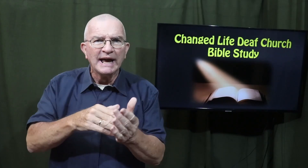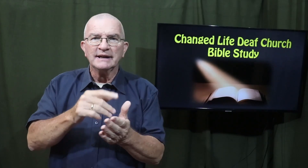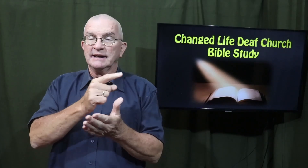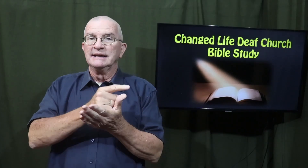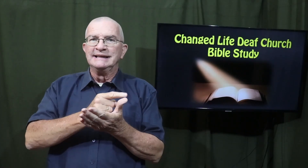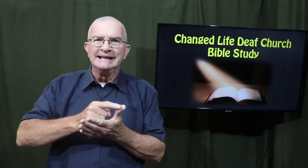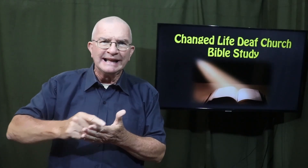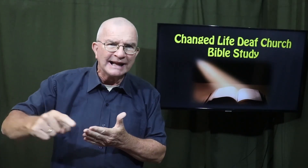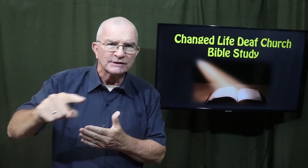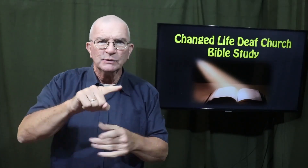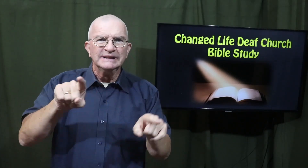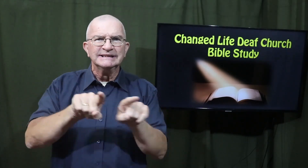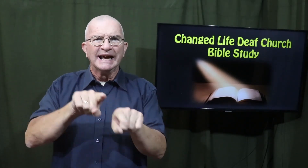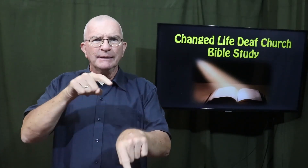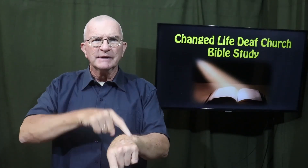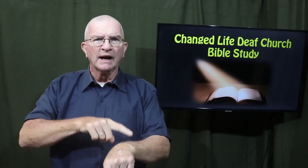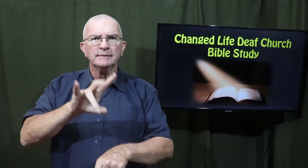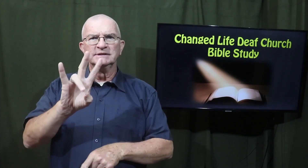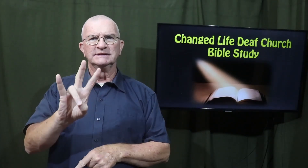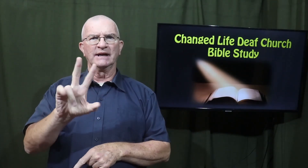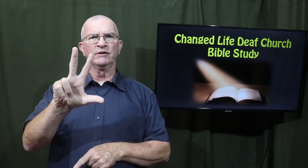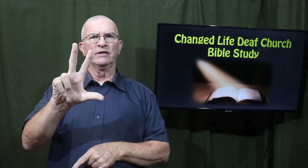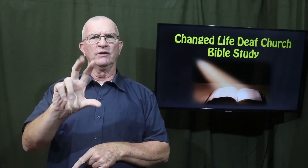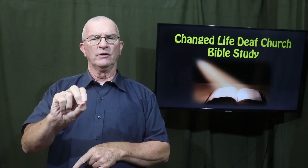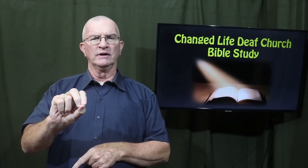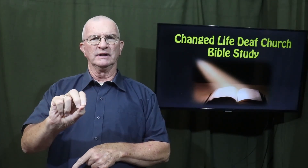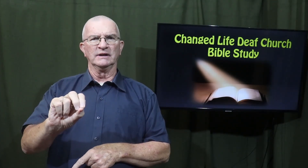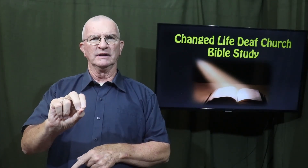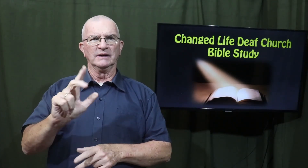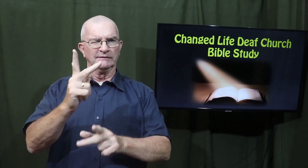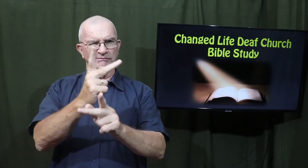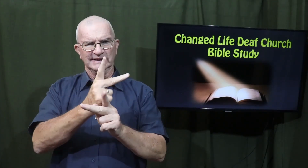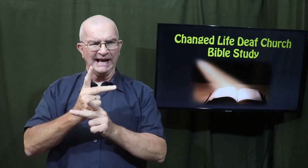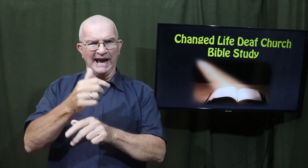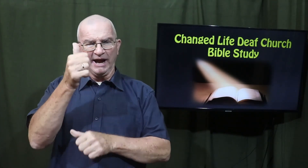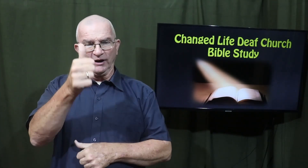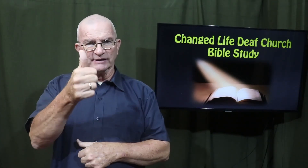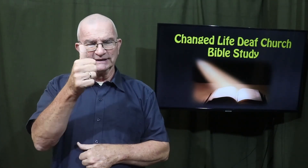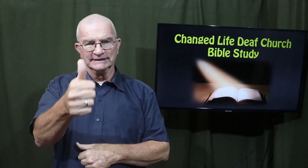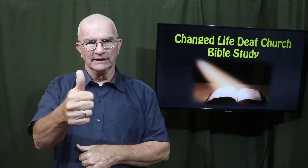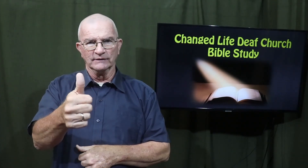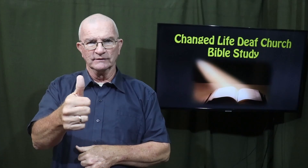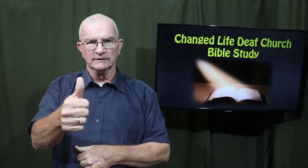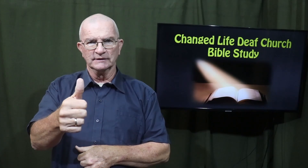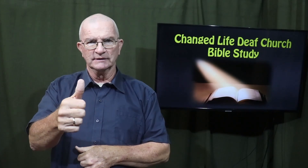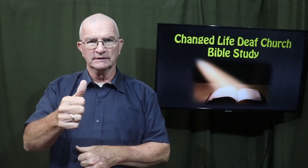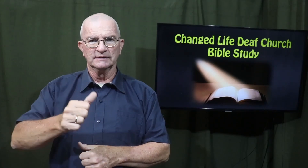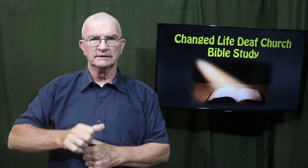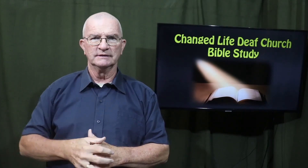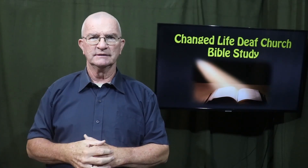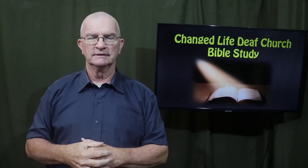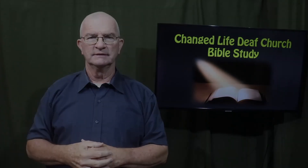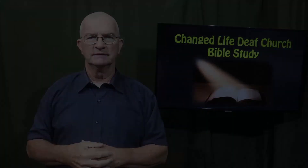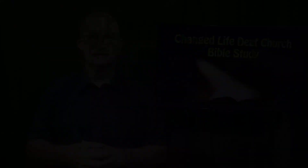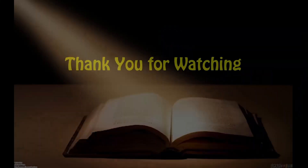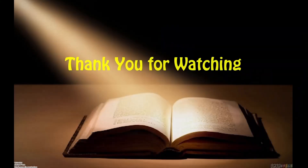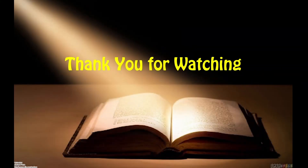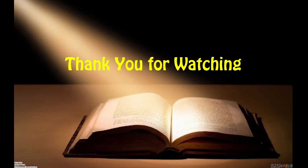see you again next week, same time, 7:30. Take care of yourself.